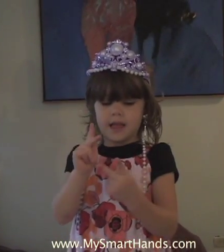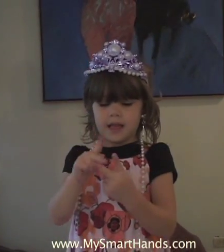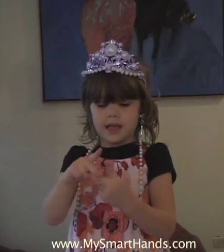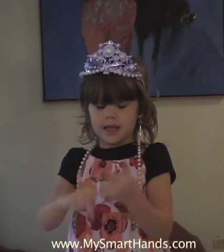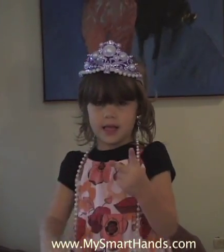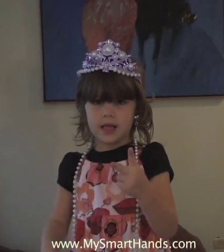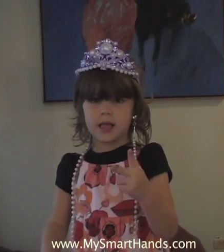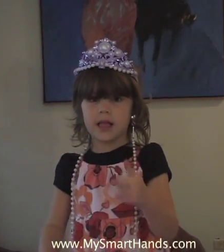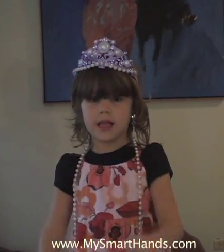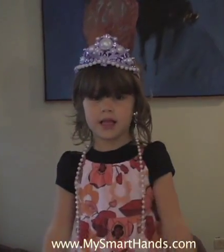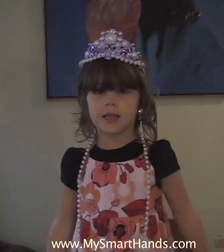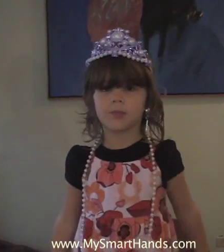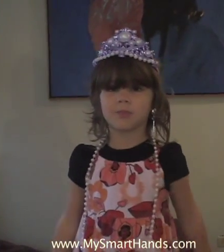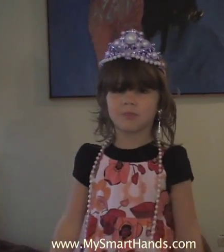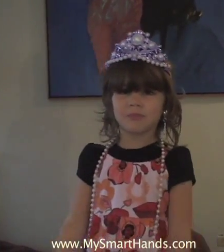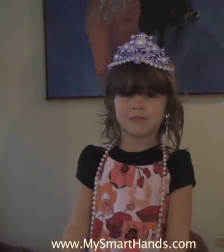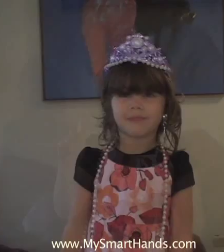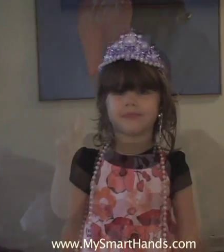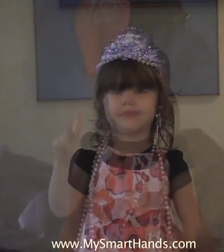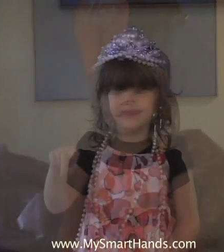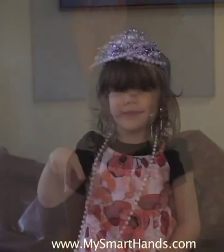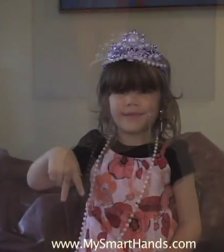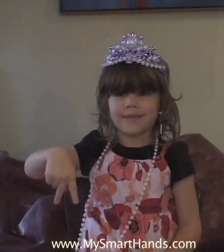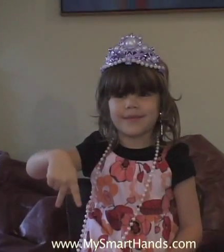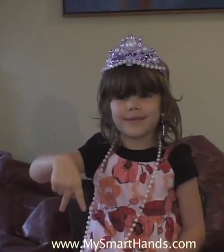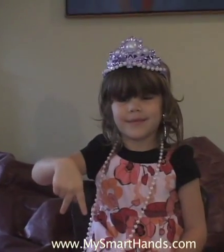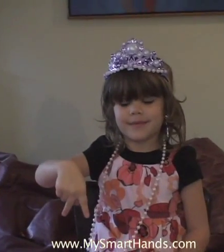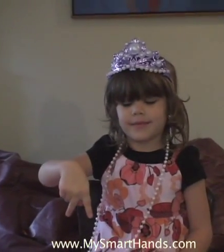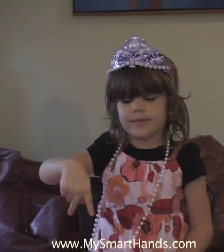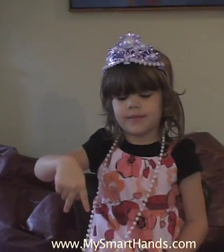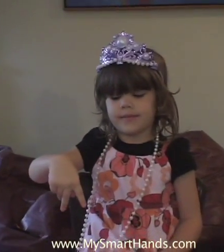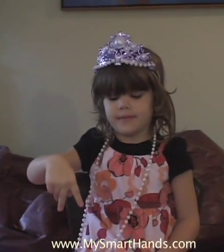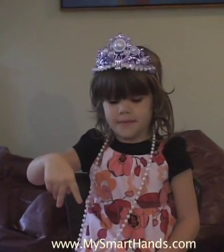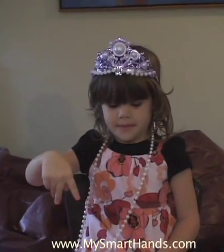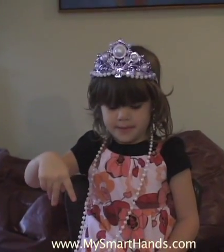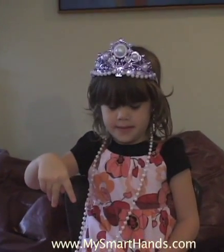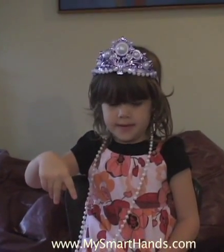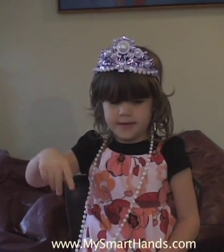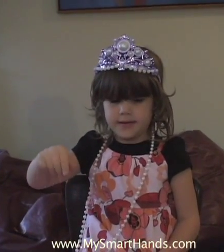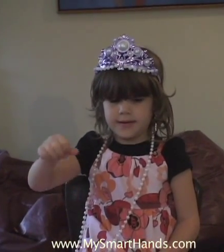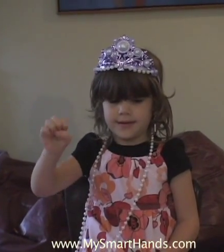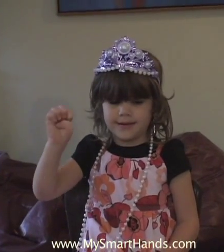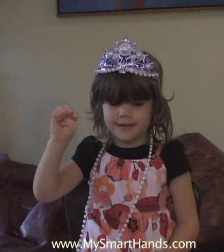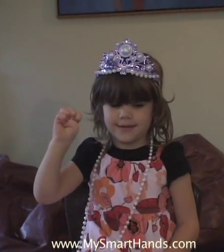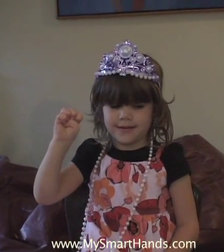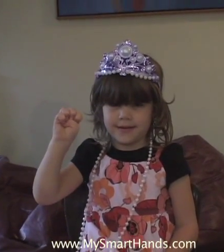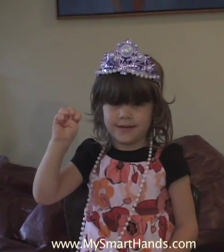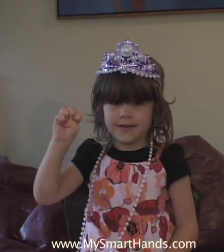Nice. P-E-N